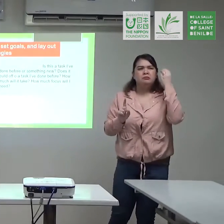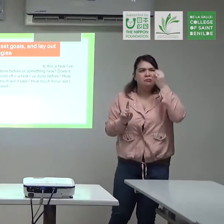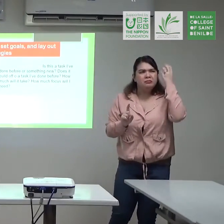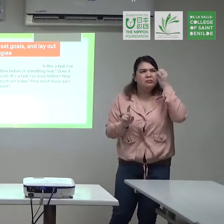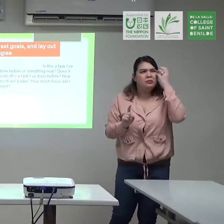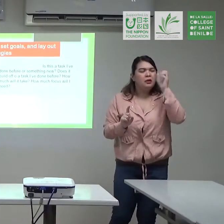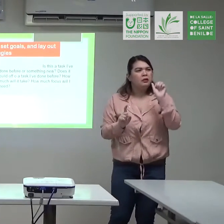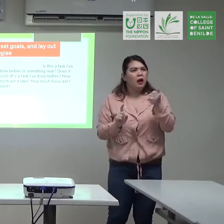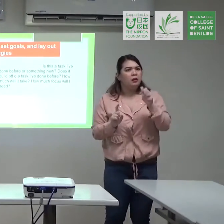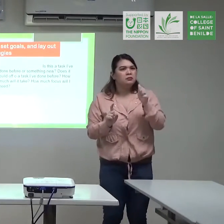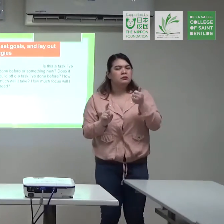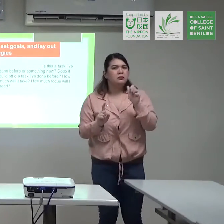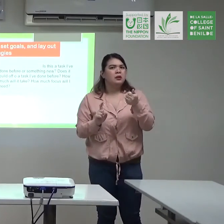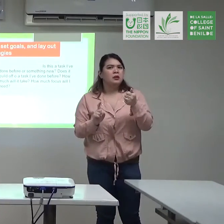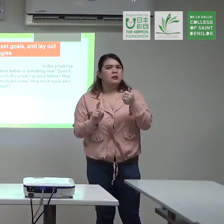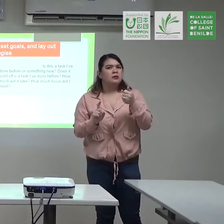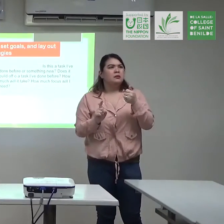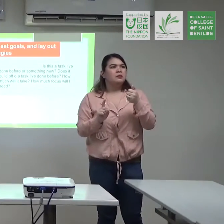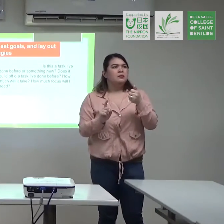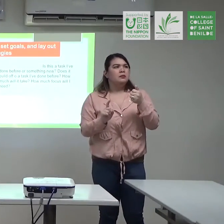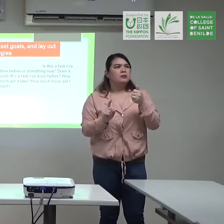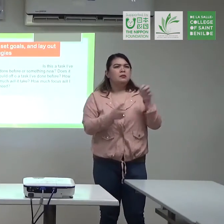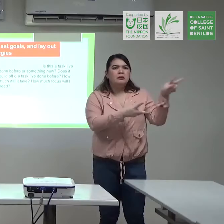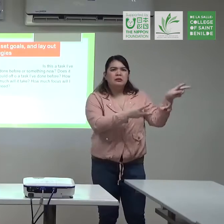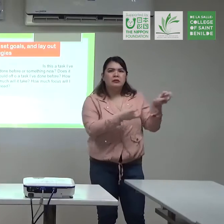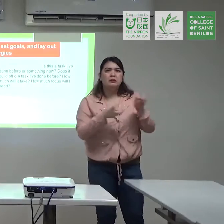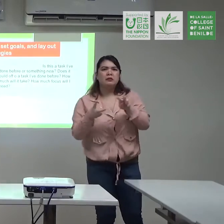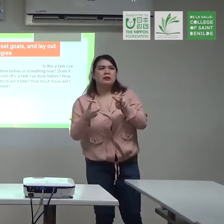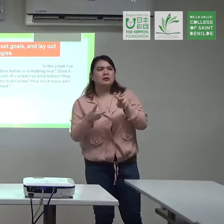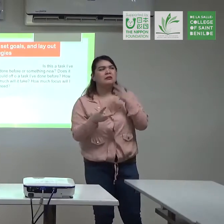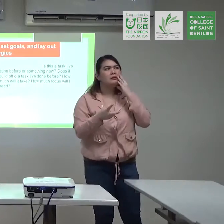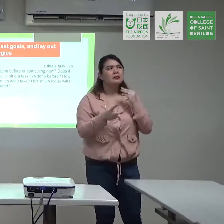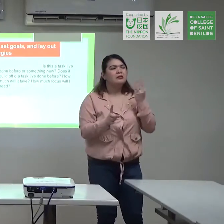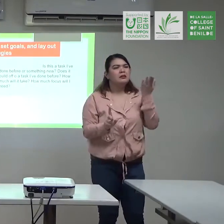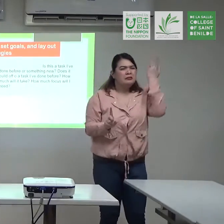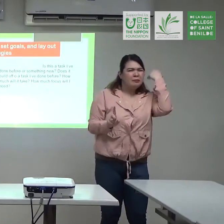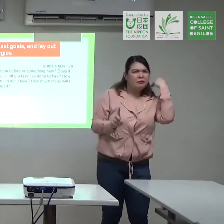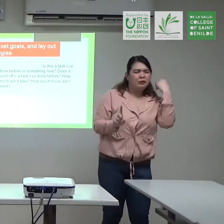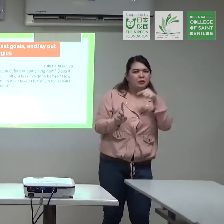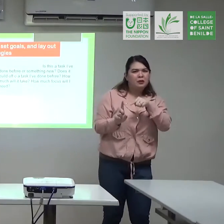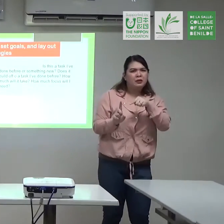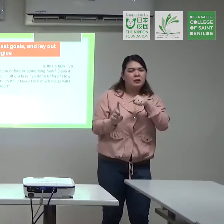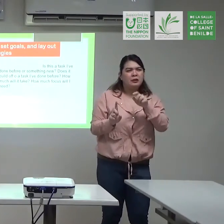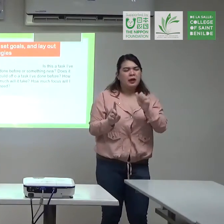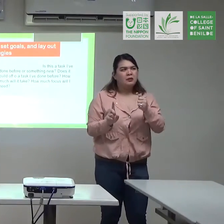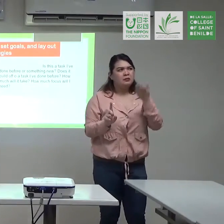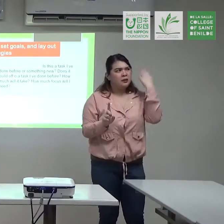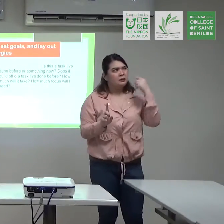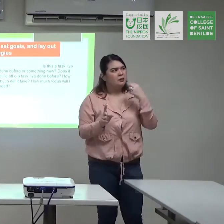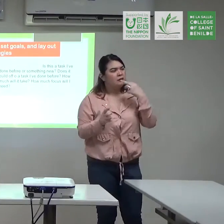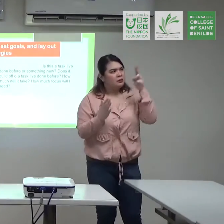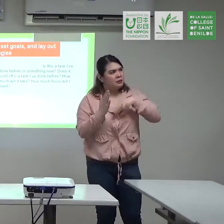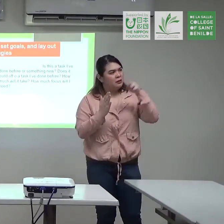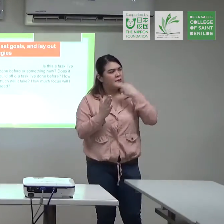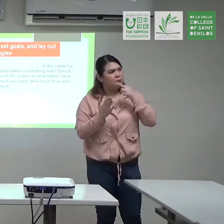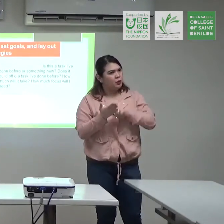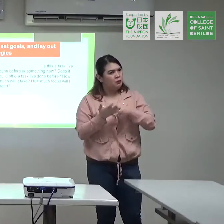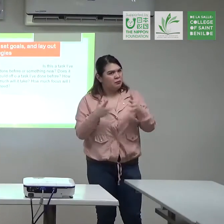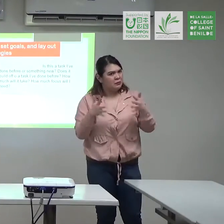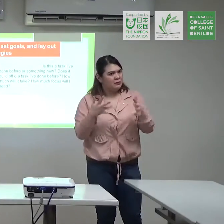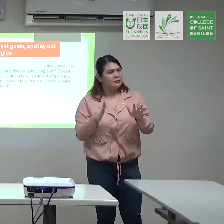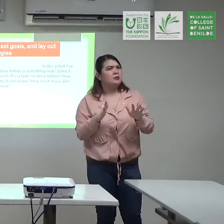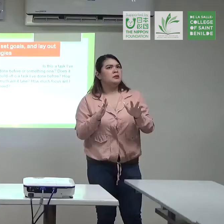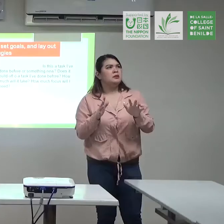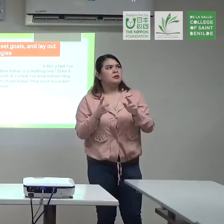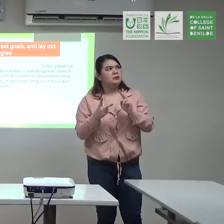how can he relate this to previous experience. Nagawa na ba ako ng reading report doon? Nagawa na ba